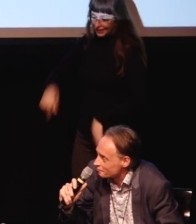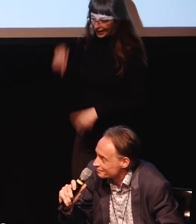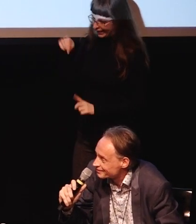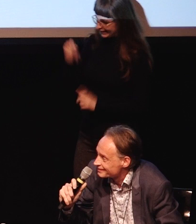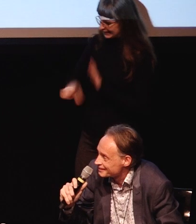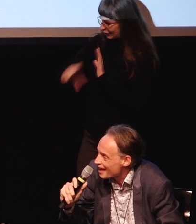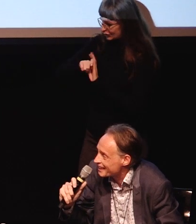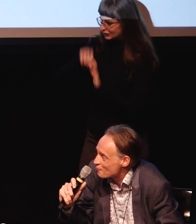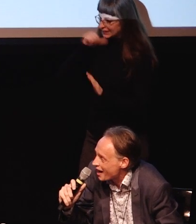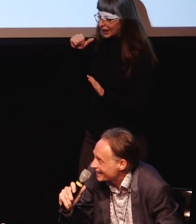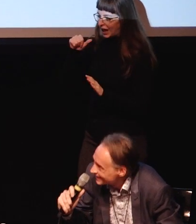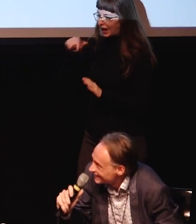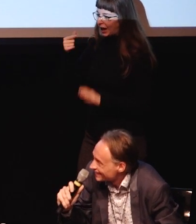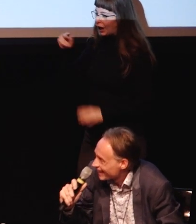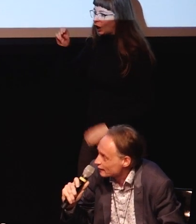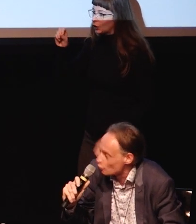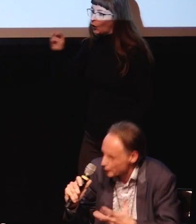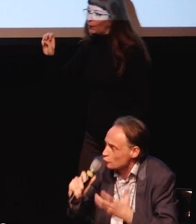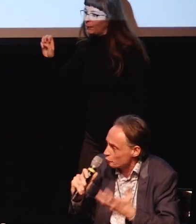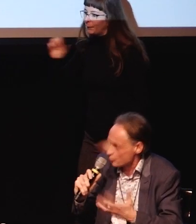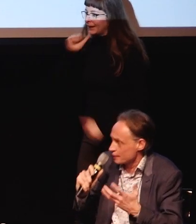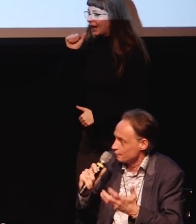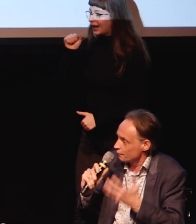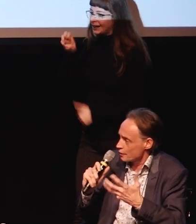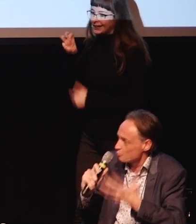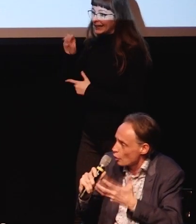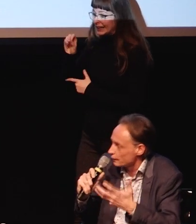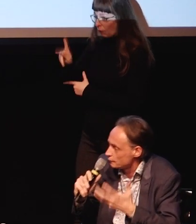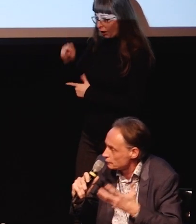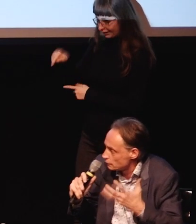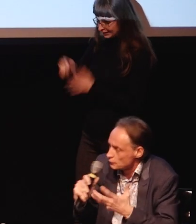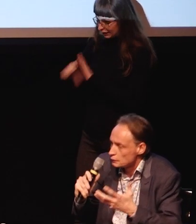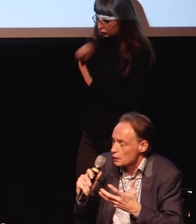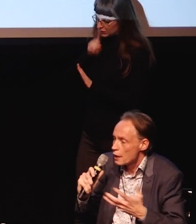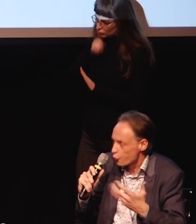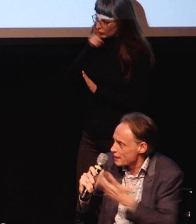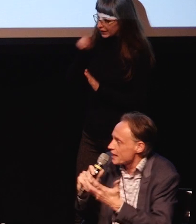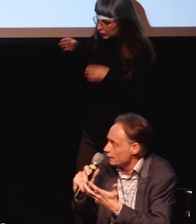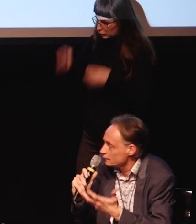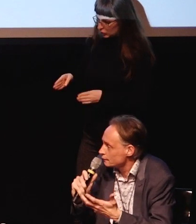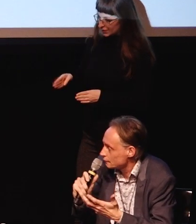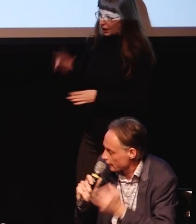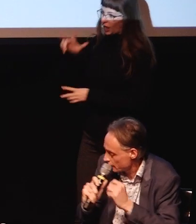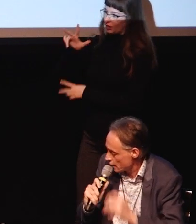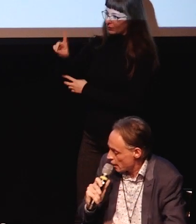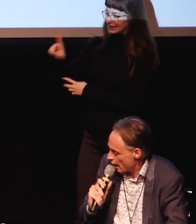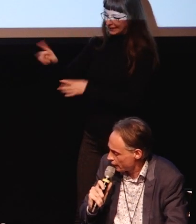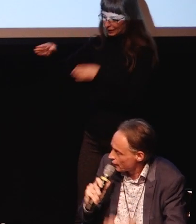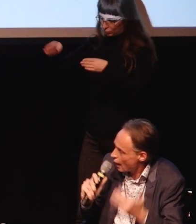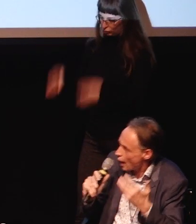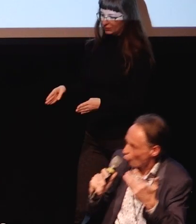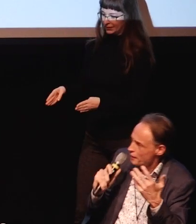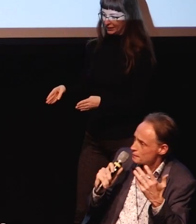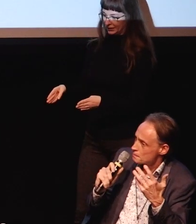gnome, not an Ewok, right? A real person, flesh and blood, 3D, right?